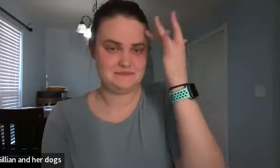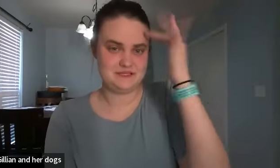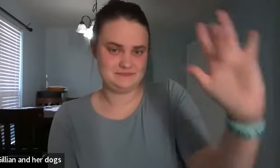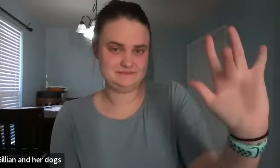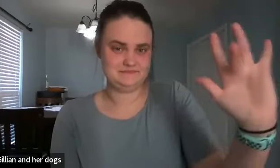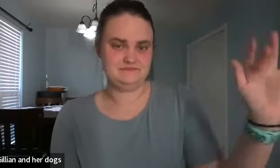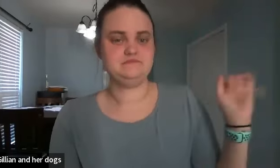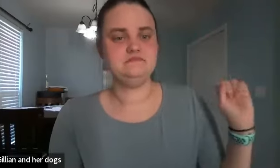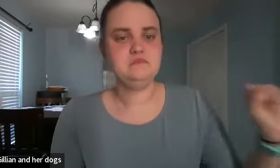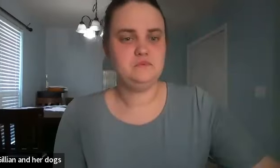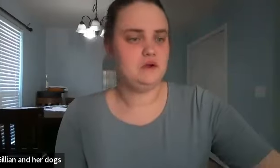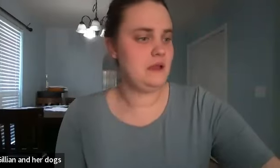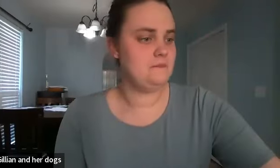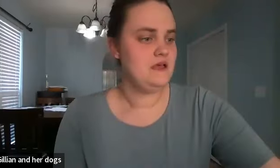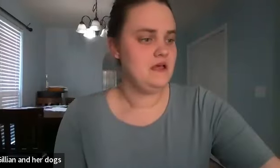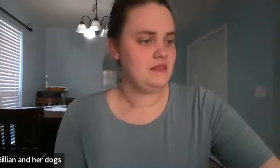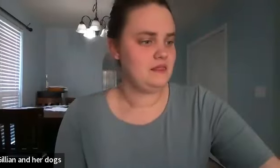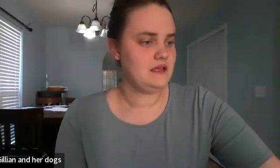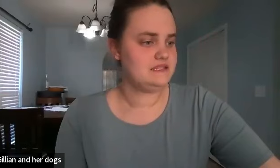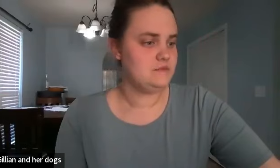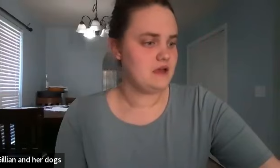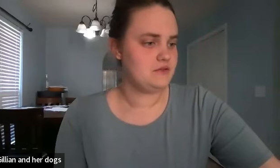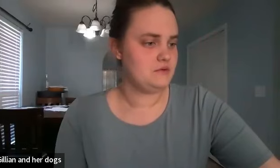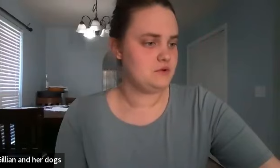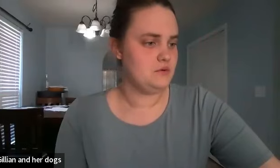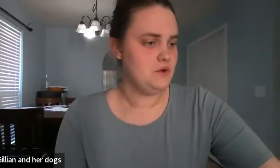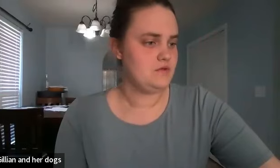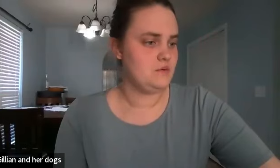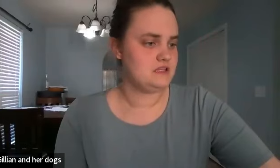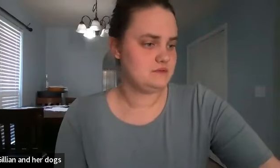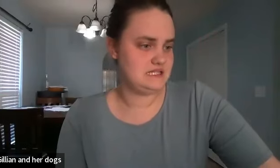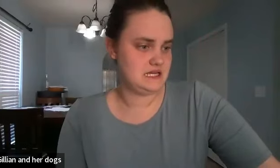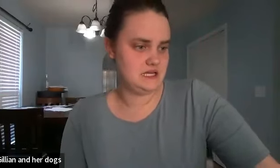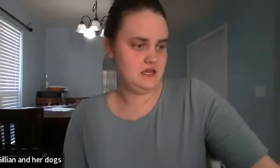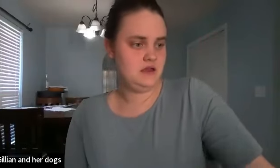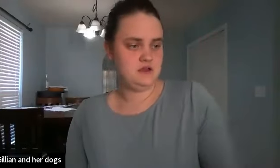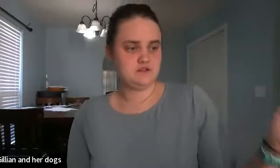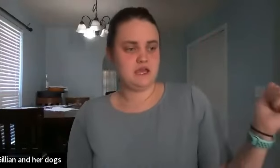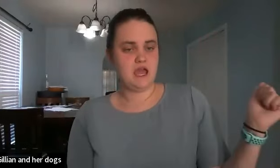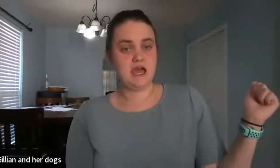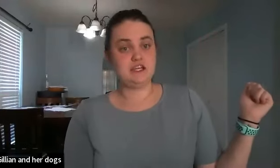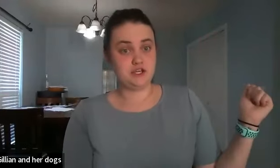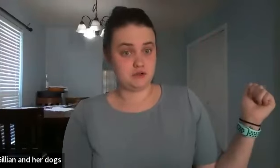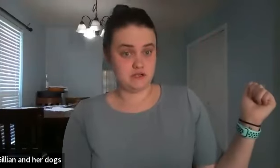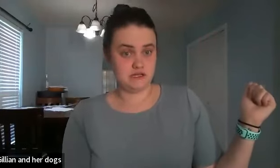Smart. Okay. Let's go back through the ones we did. So we had